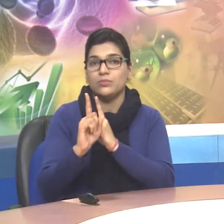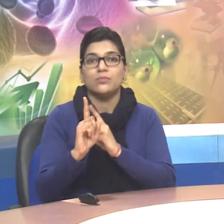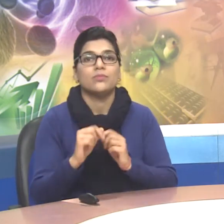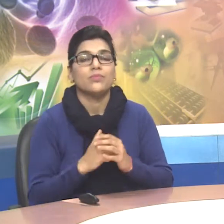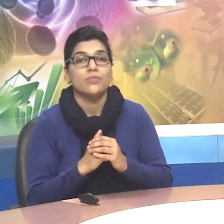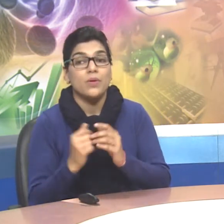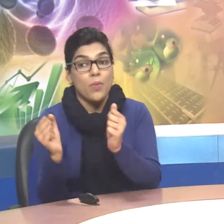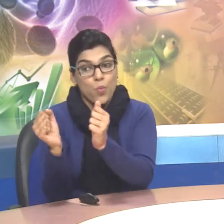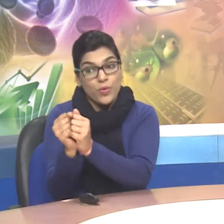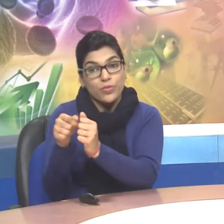My mother